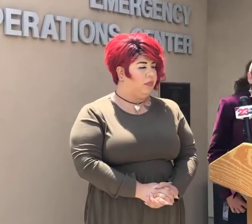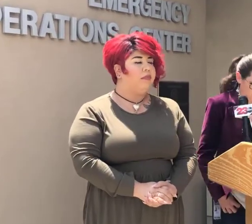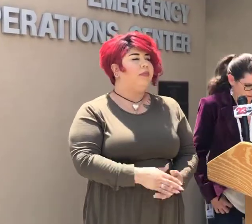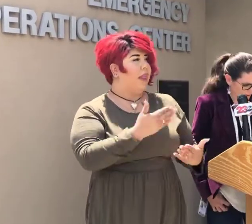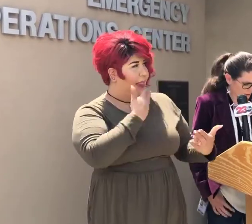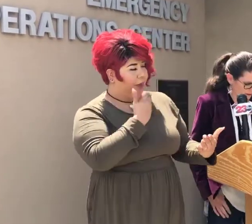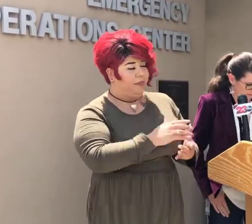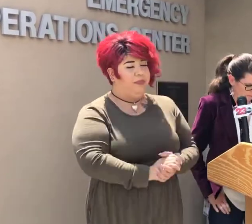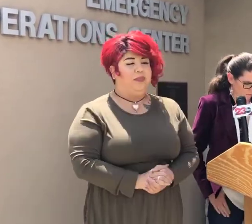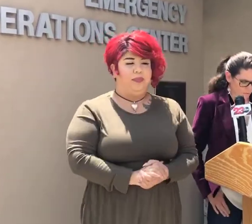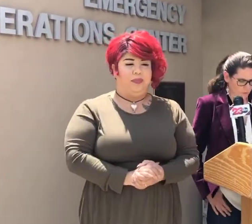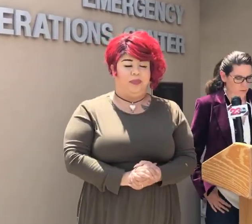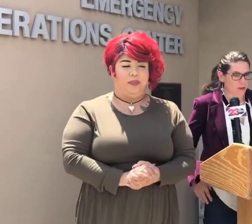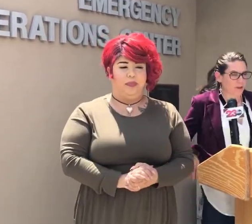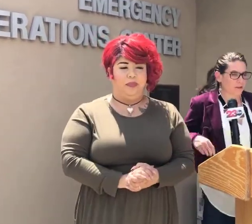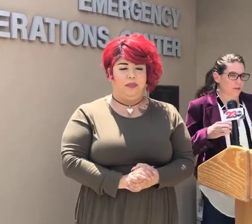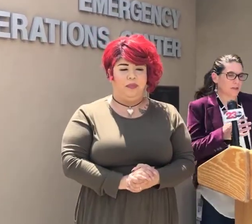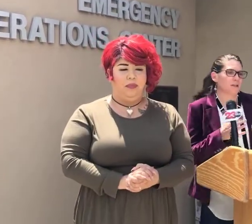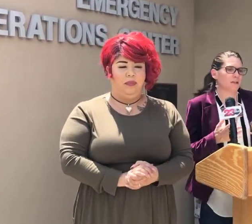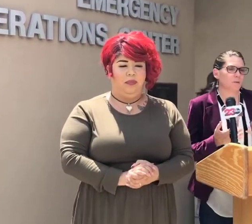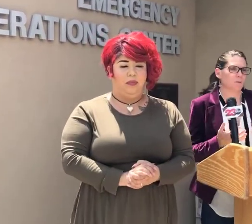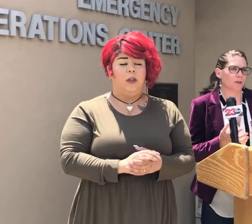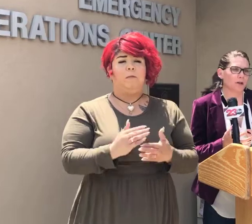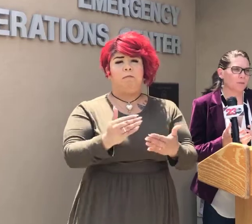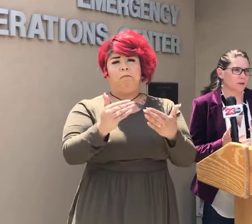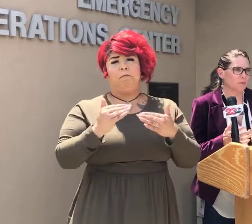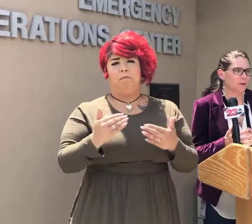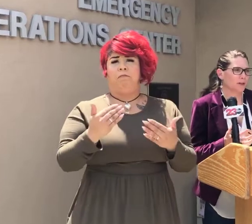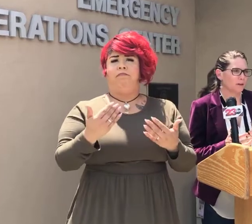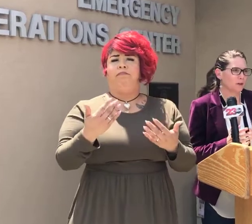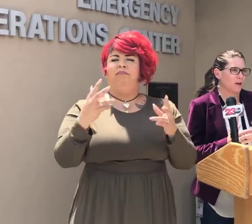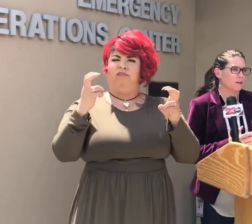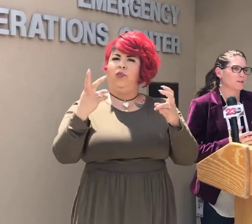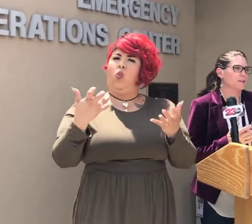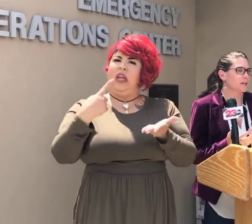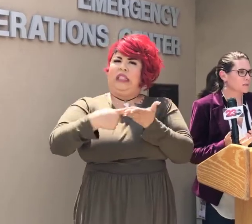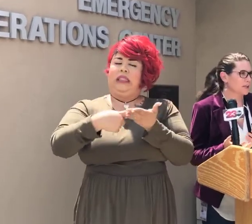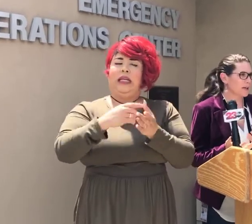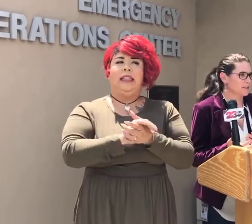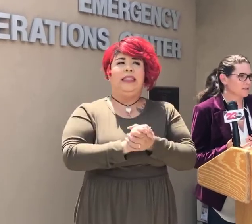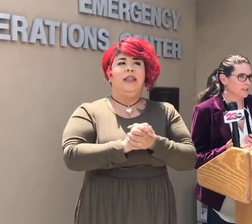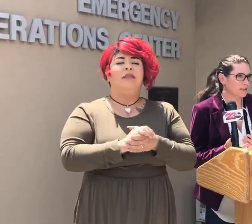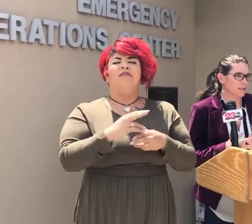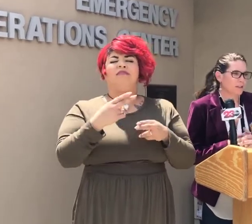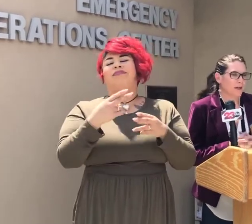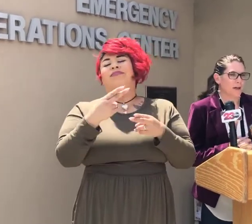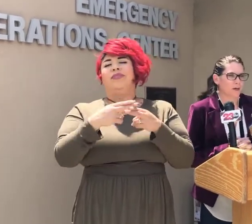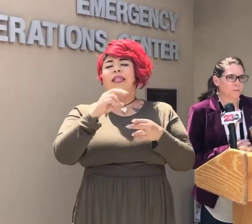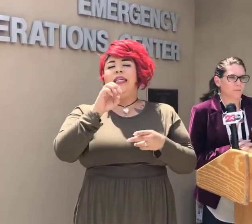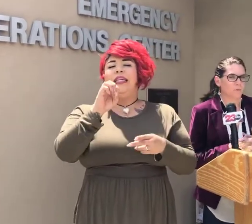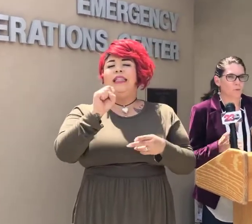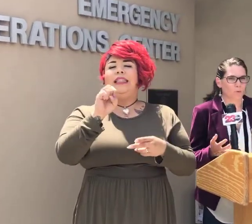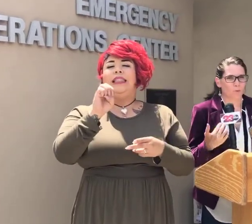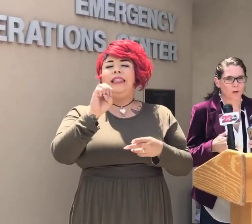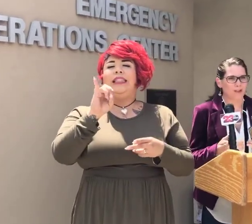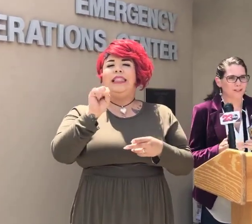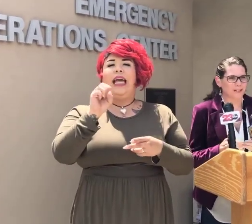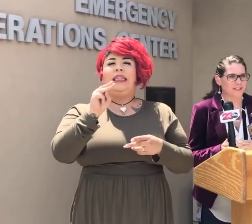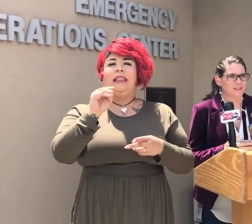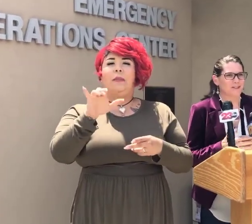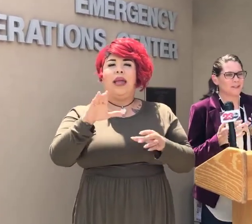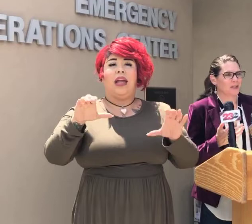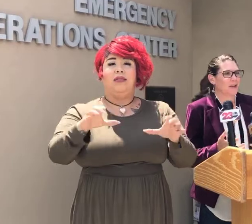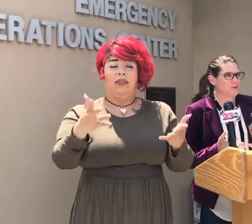Thank you, Chief. So the next thing that we want to talk about that we're hearing about is the seismic activity. We're